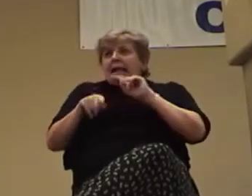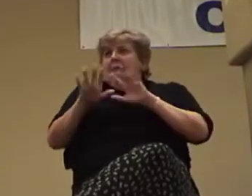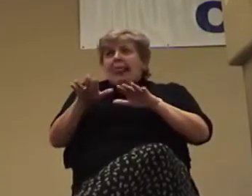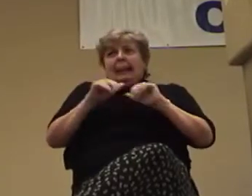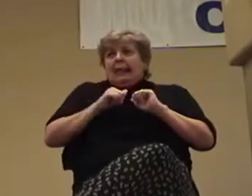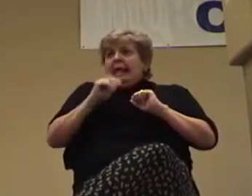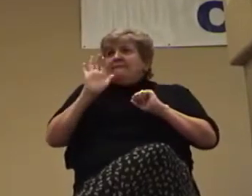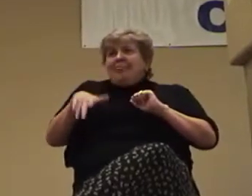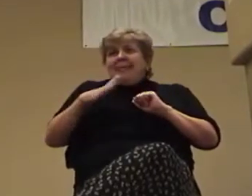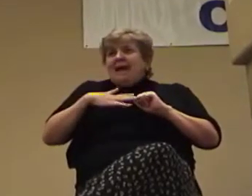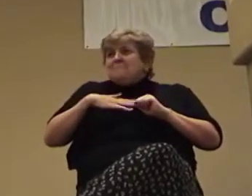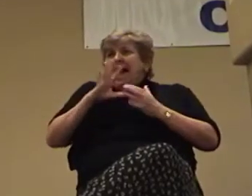And so,